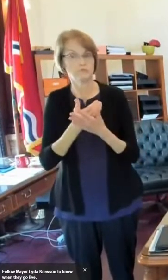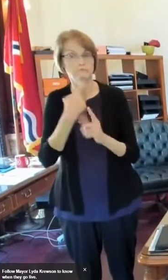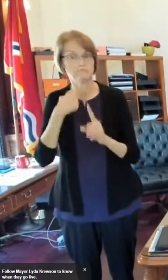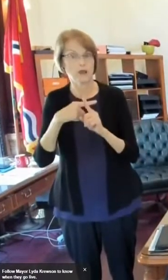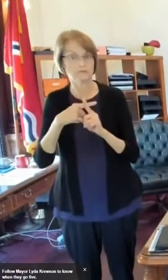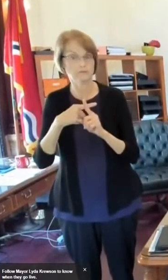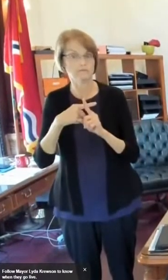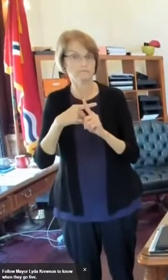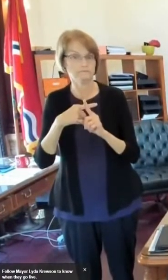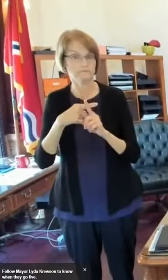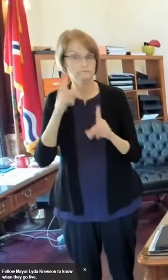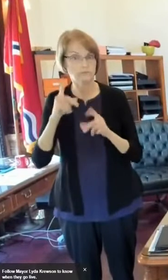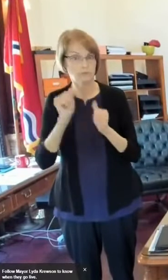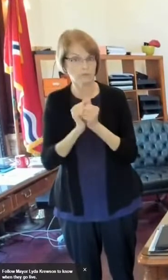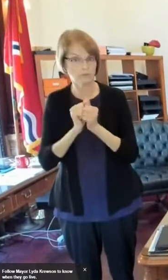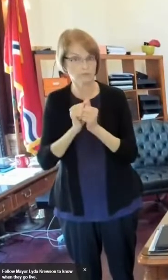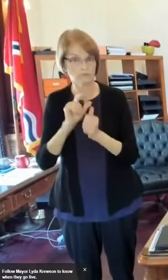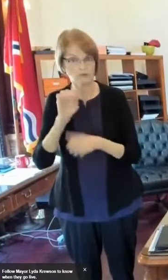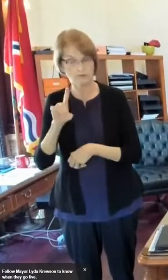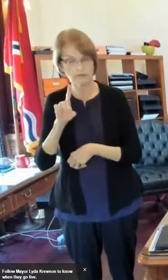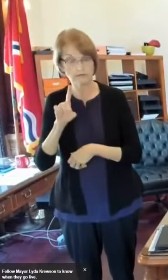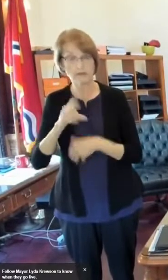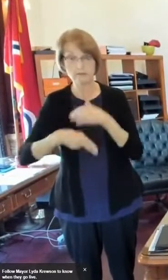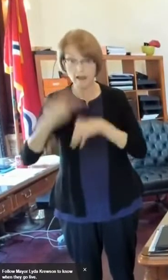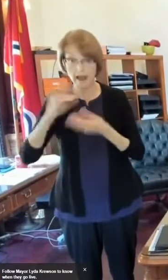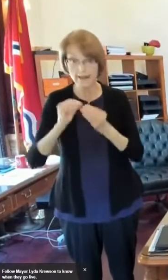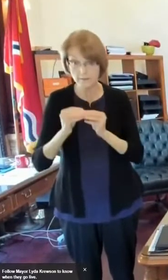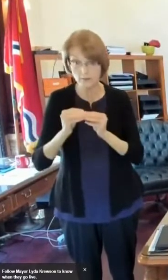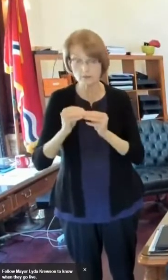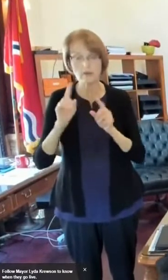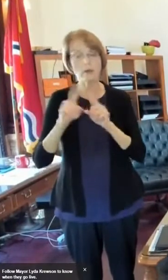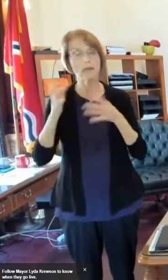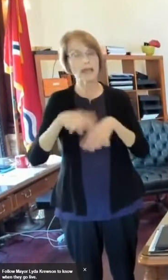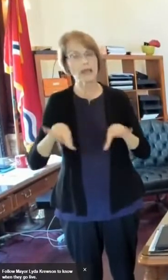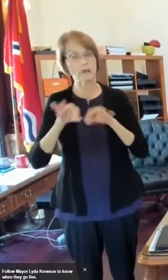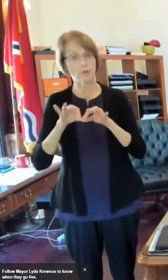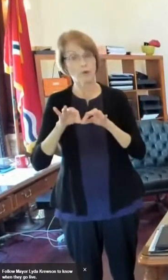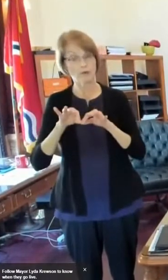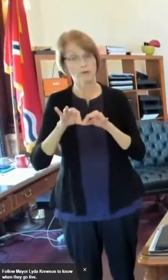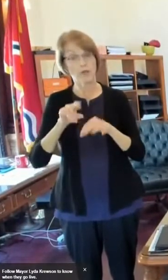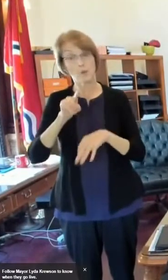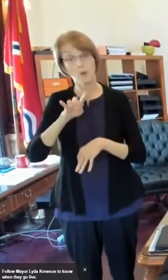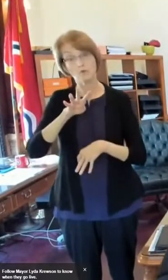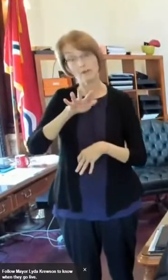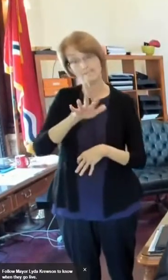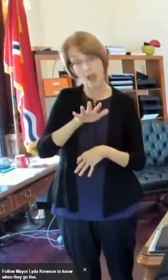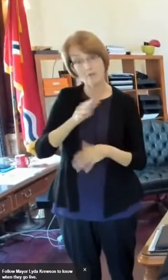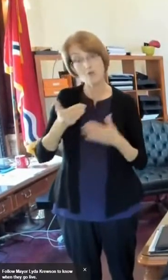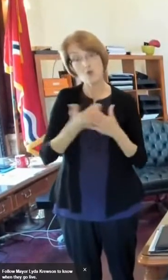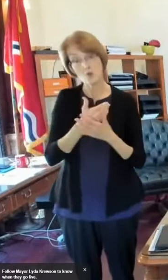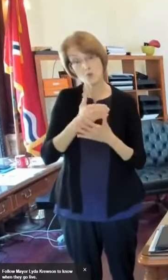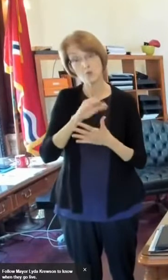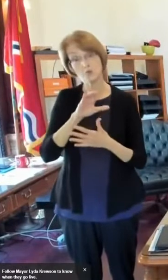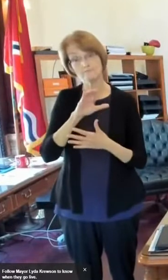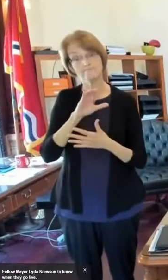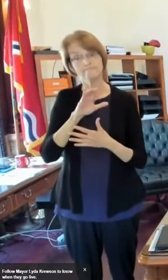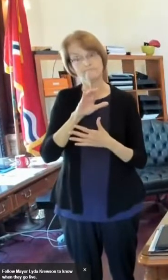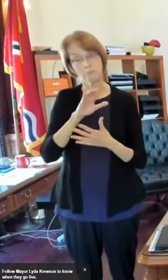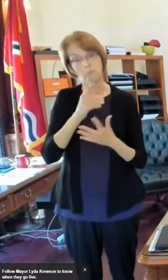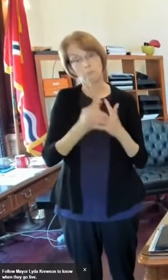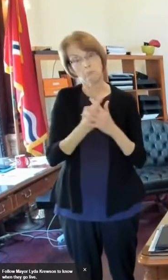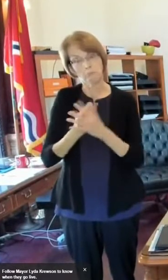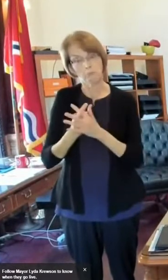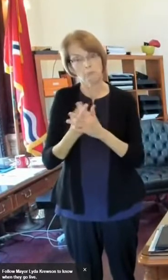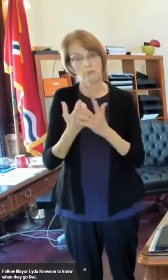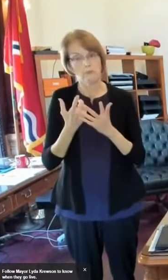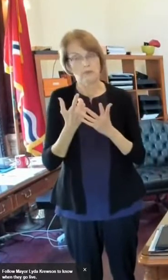high number, but it's important to understand that of those new cases, 71 were actually cases within the